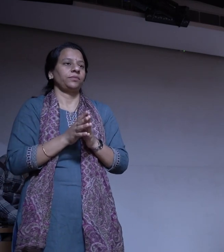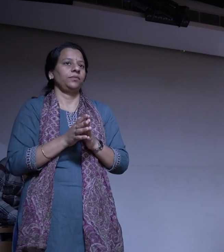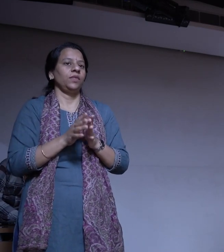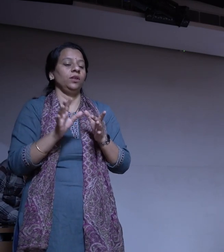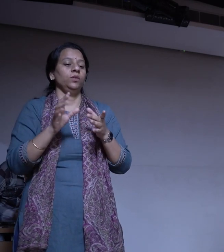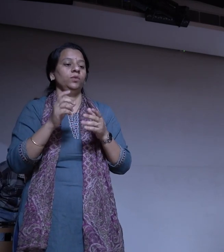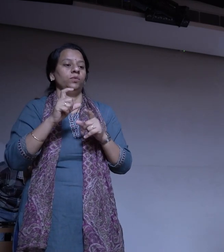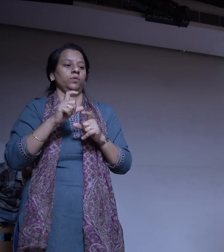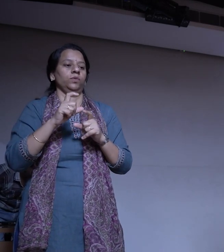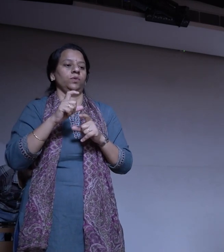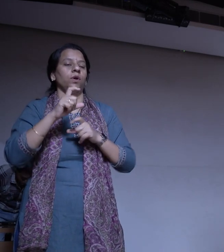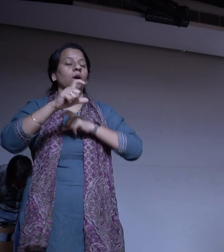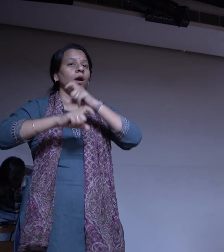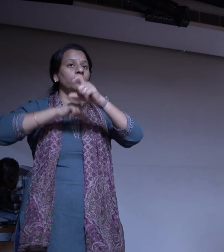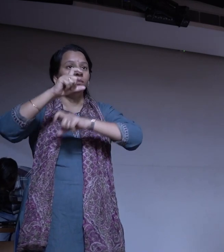corporate